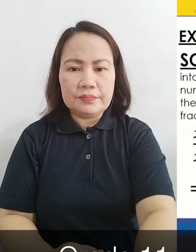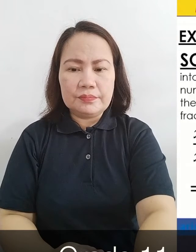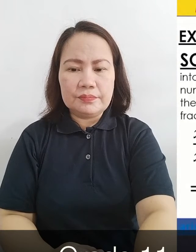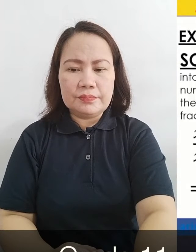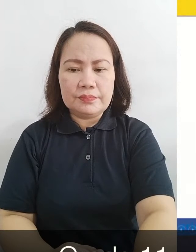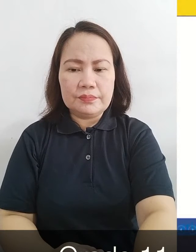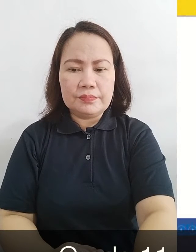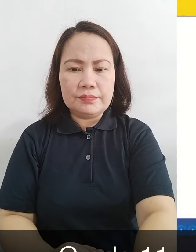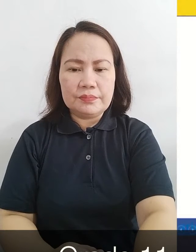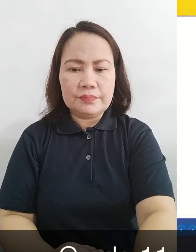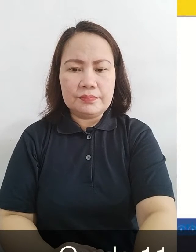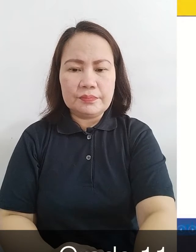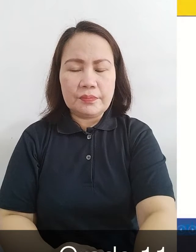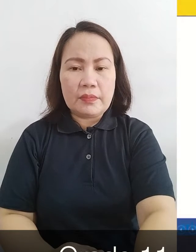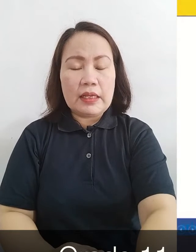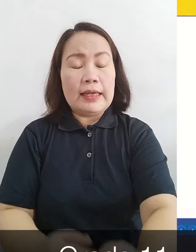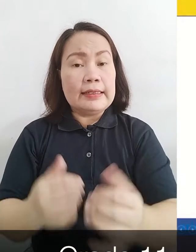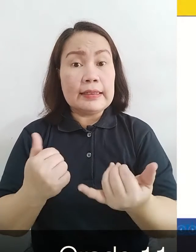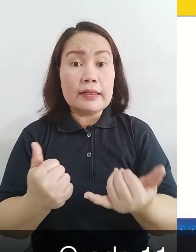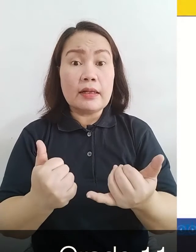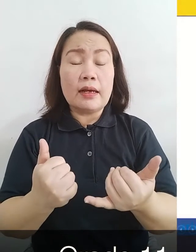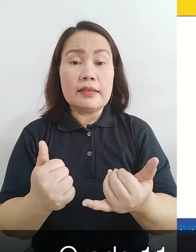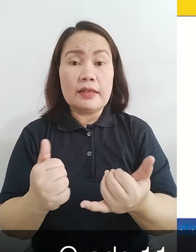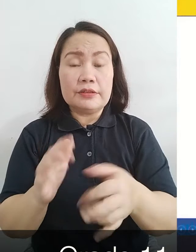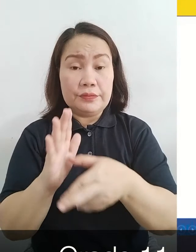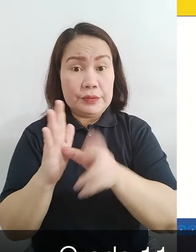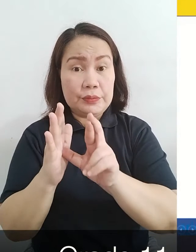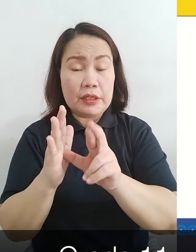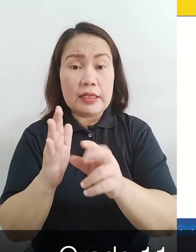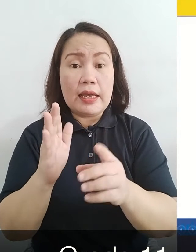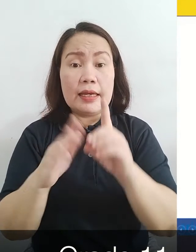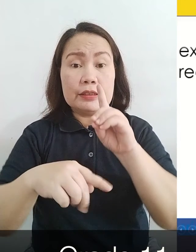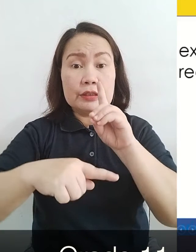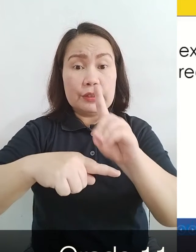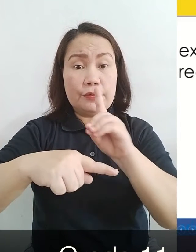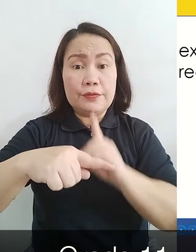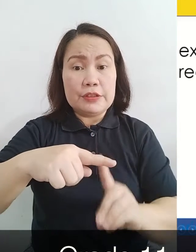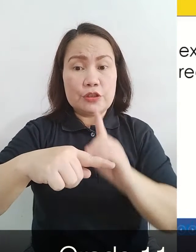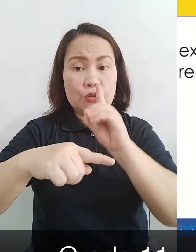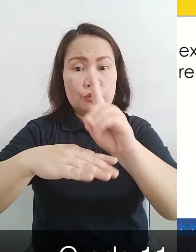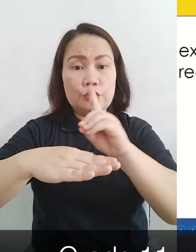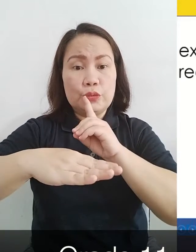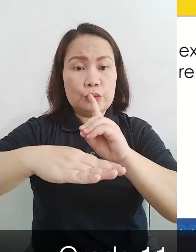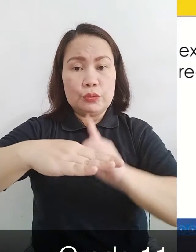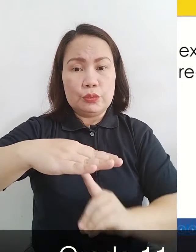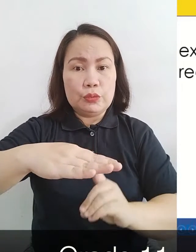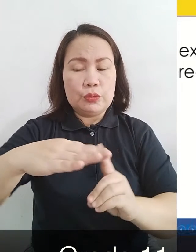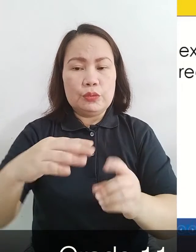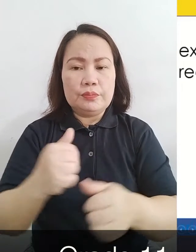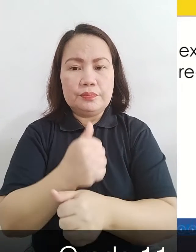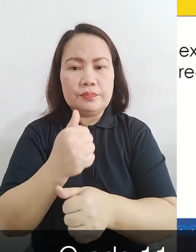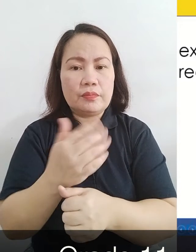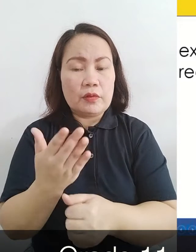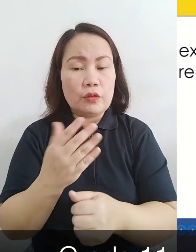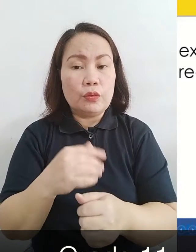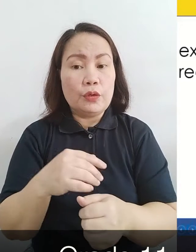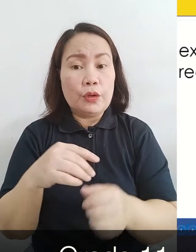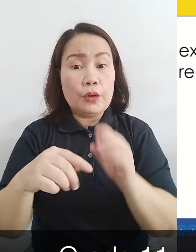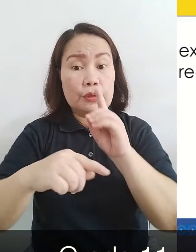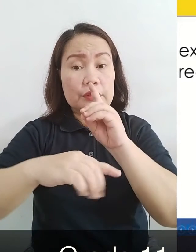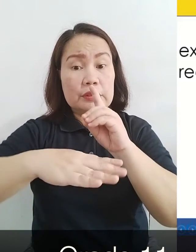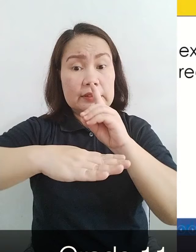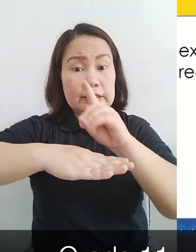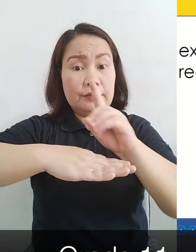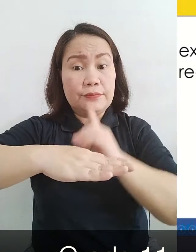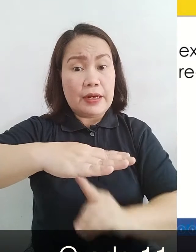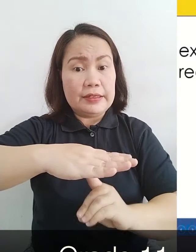Okay, so another is for division of algebraic expression. To divide two fraction or